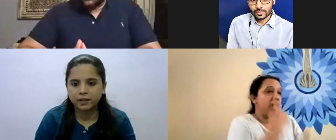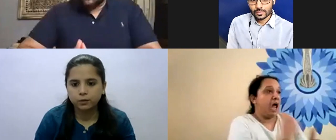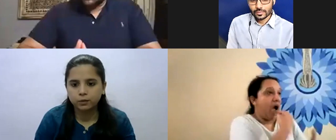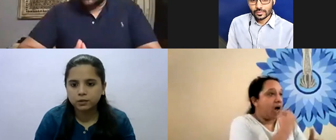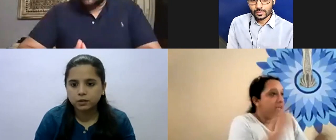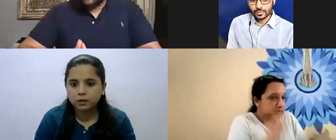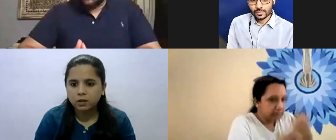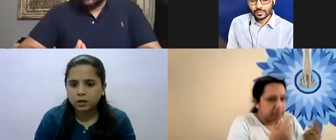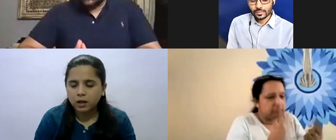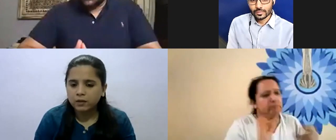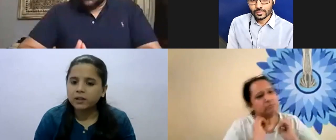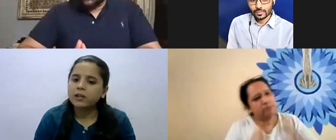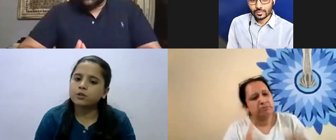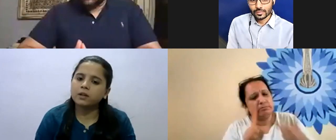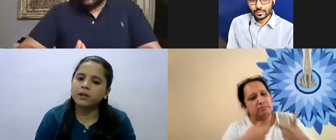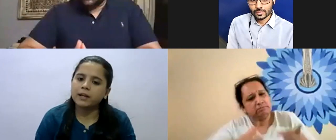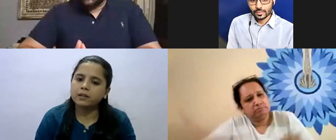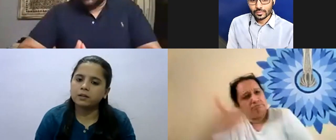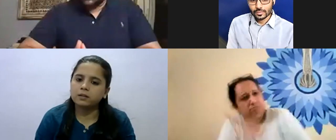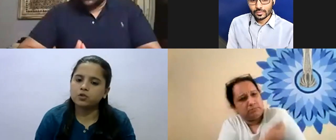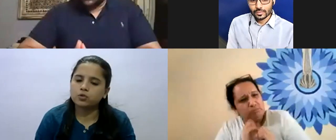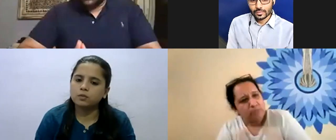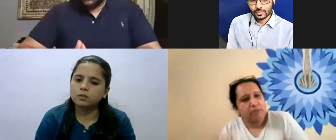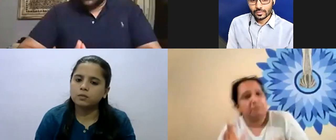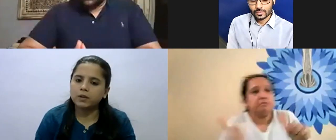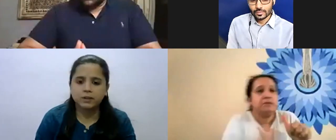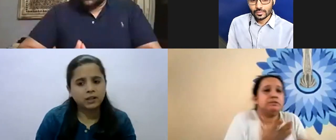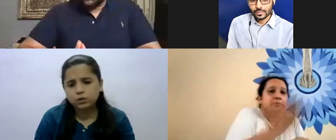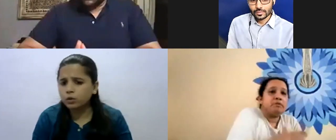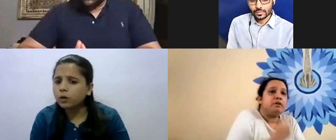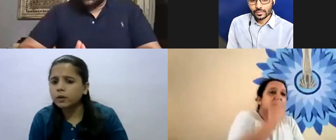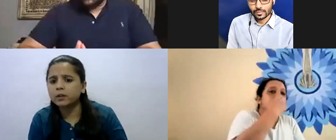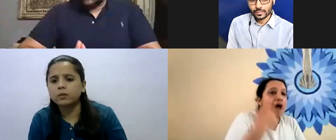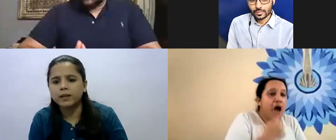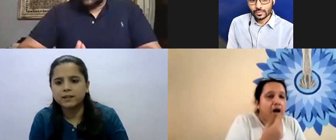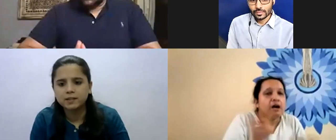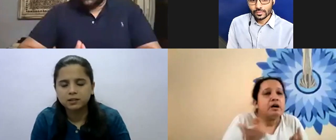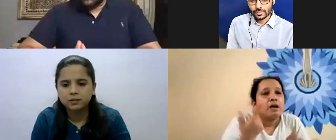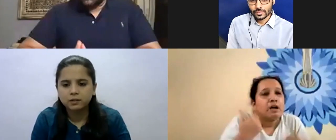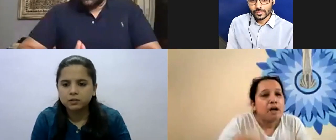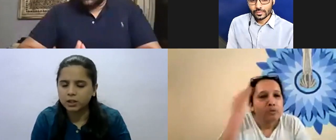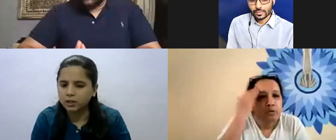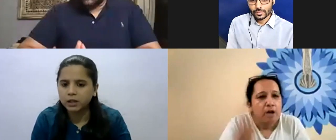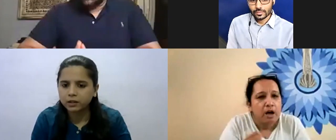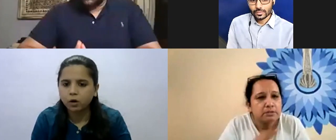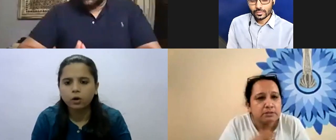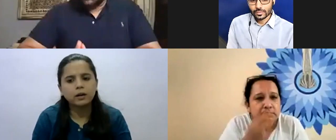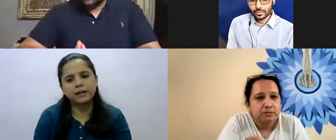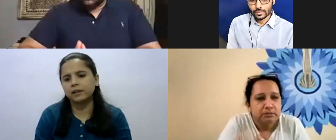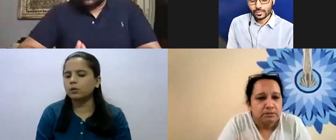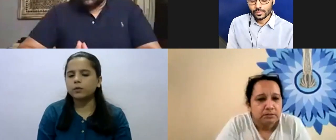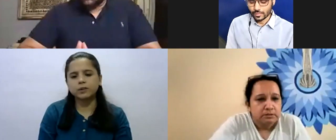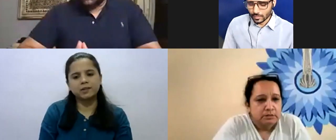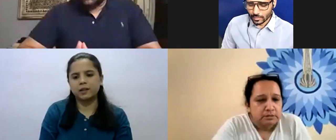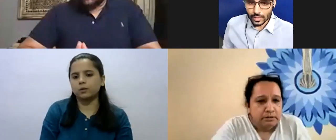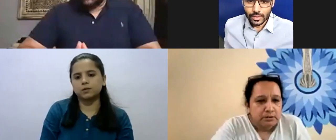for the second dose. Whether I should get whether I should go for the COVID test checkup done or I